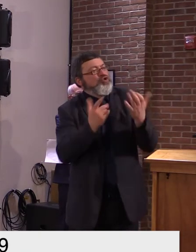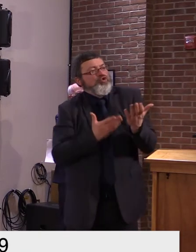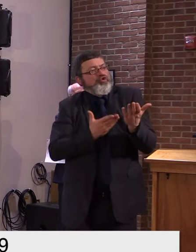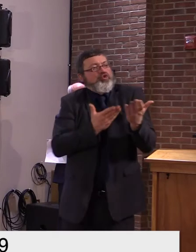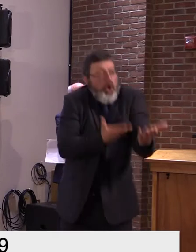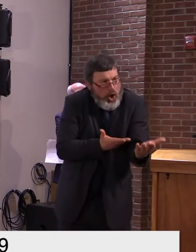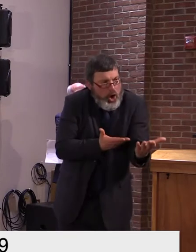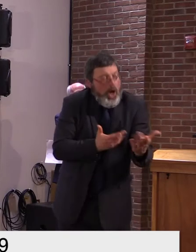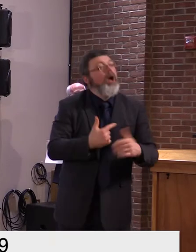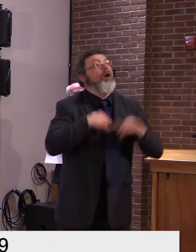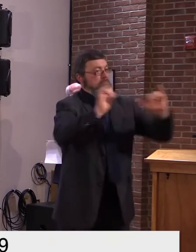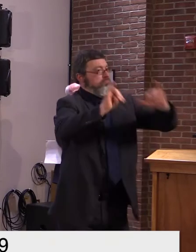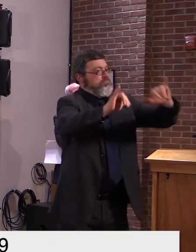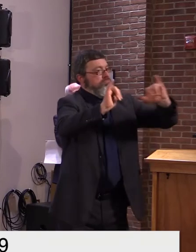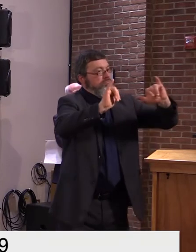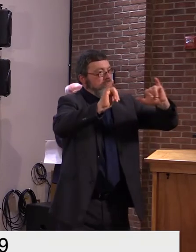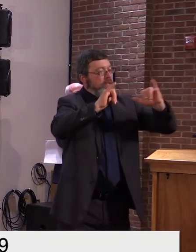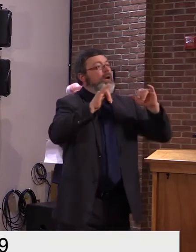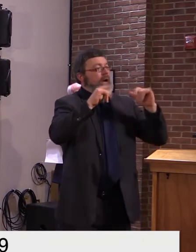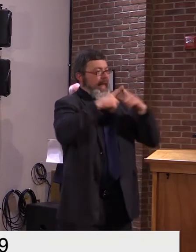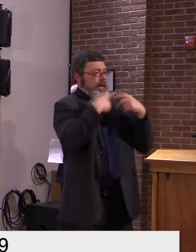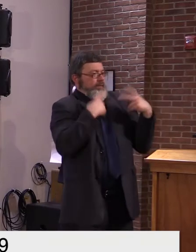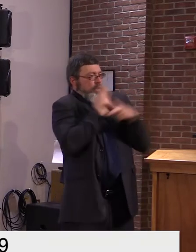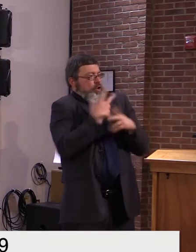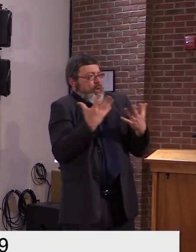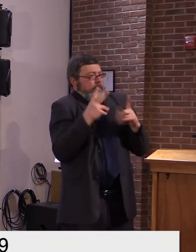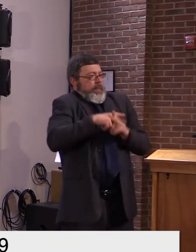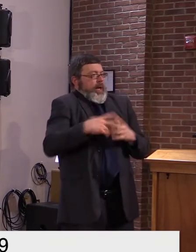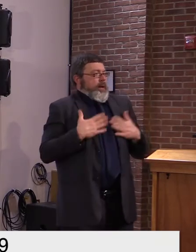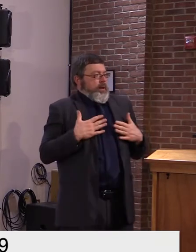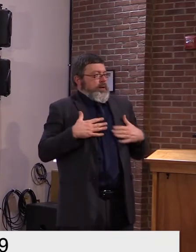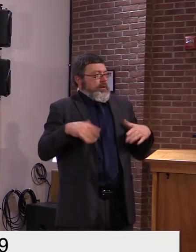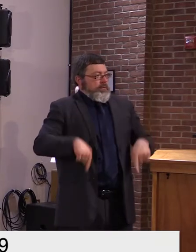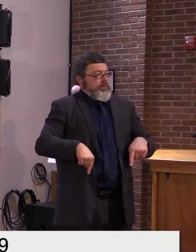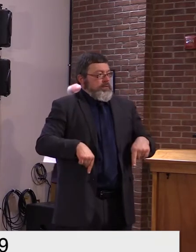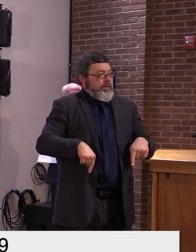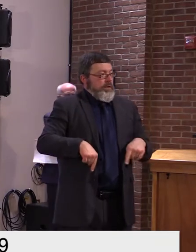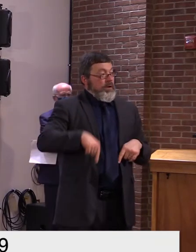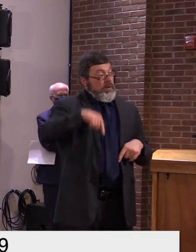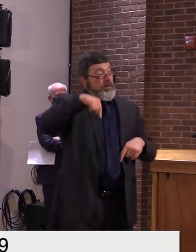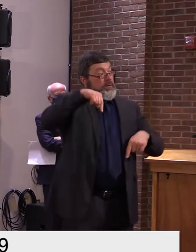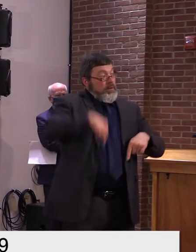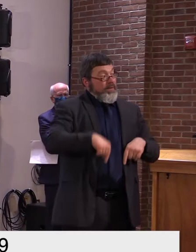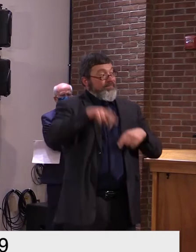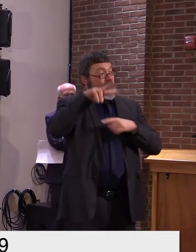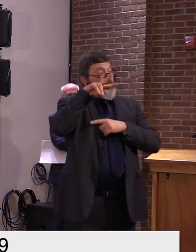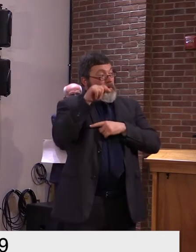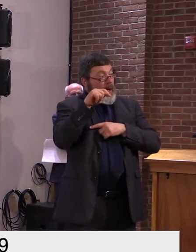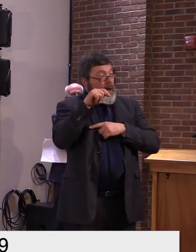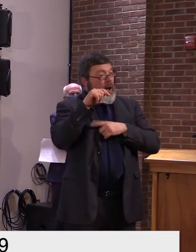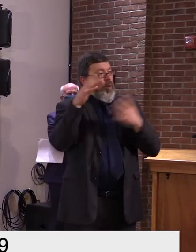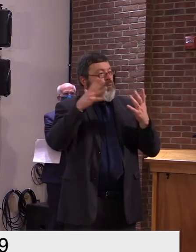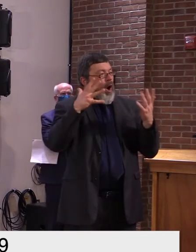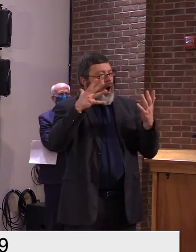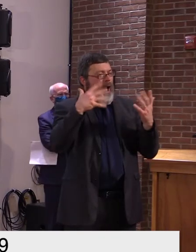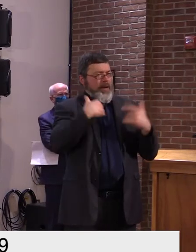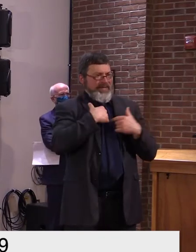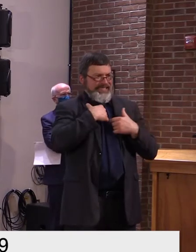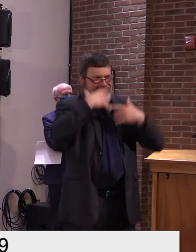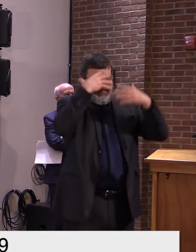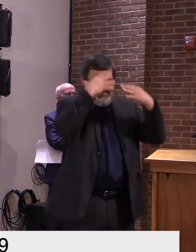and foremost one of the concerns and considerations when you design a priority group around a scarce